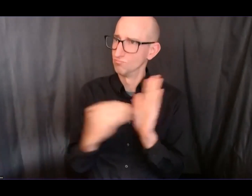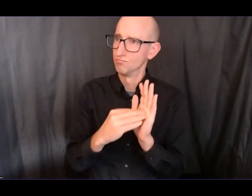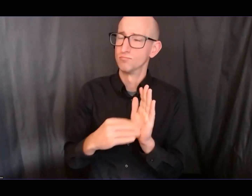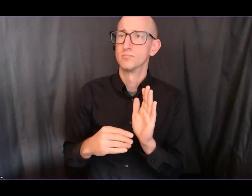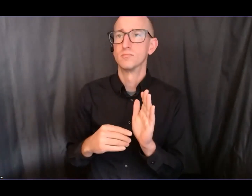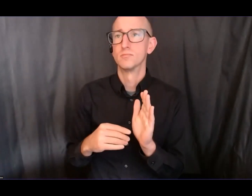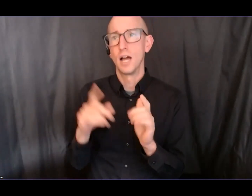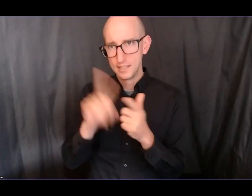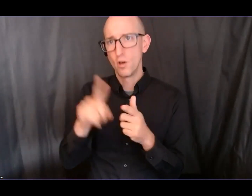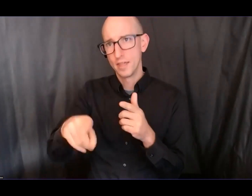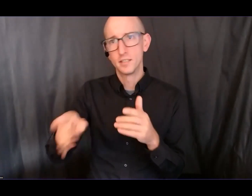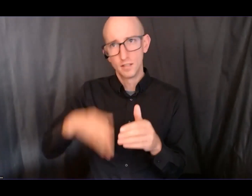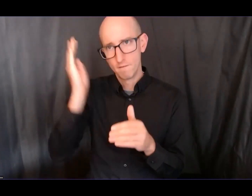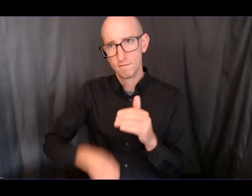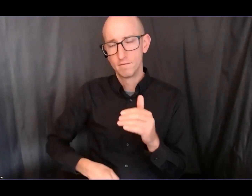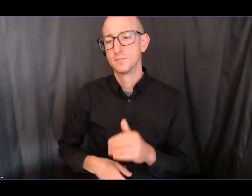finalized.